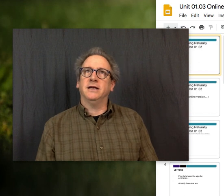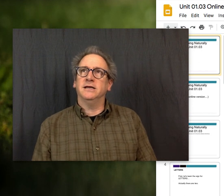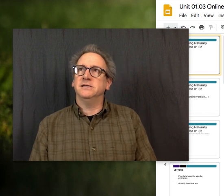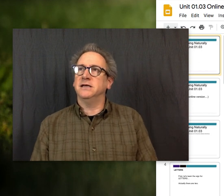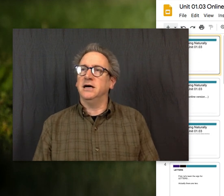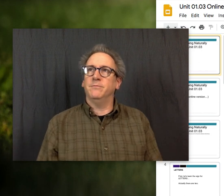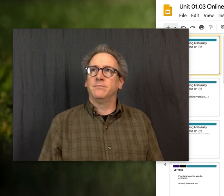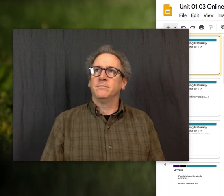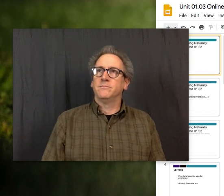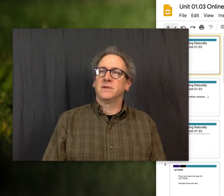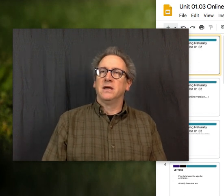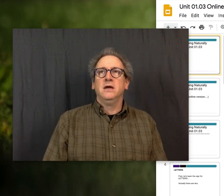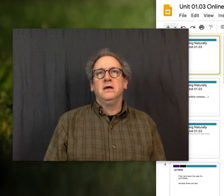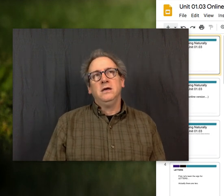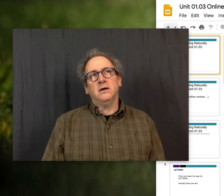it is,